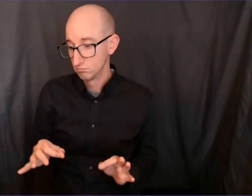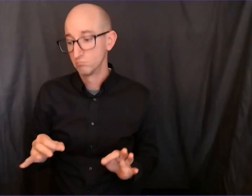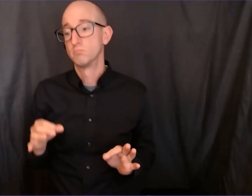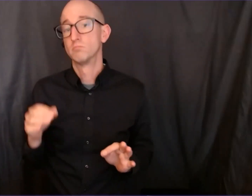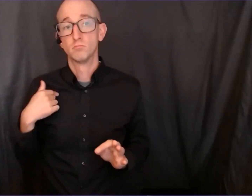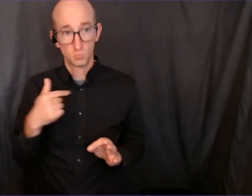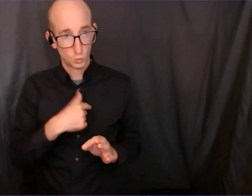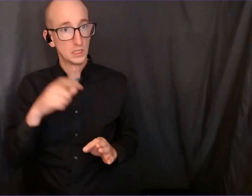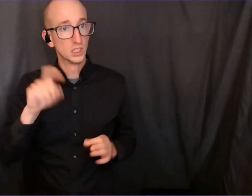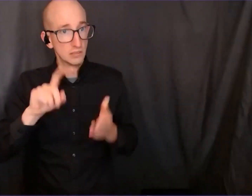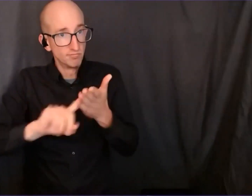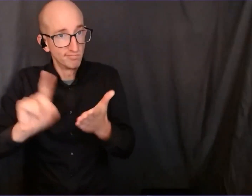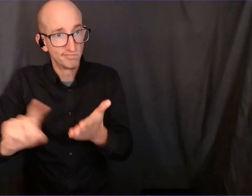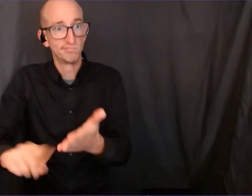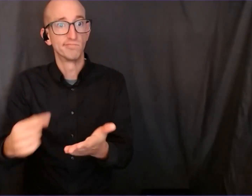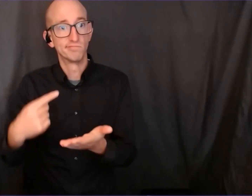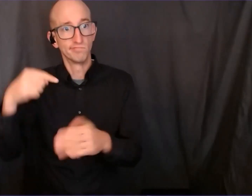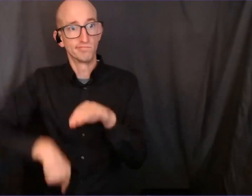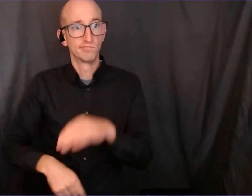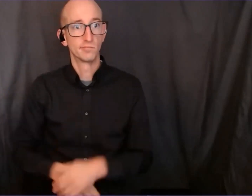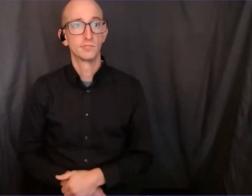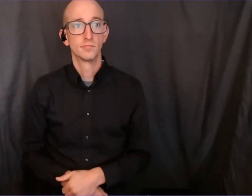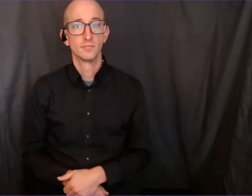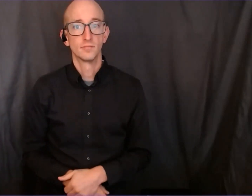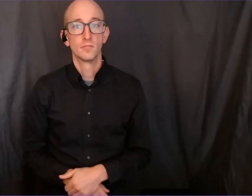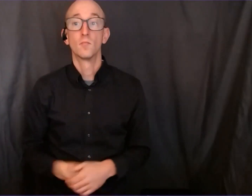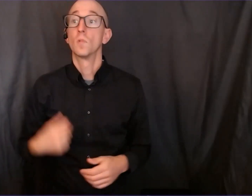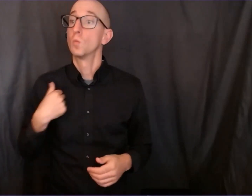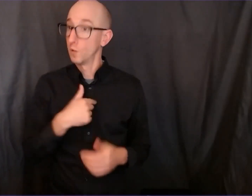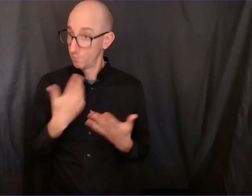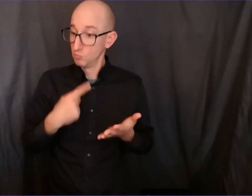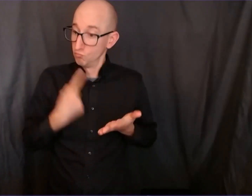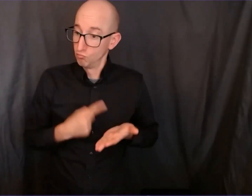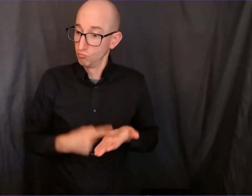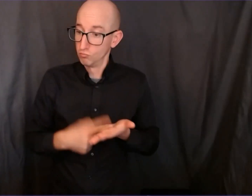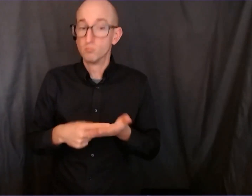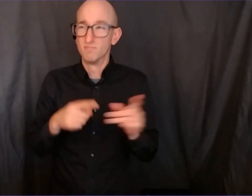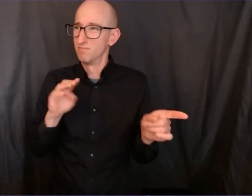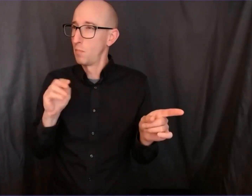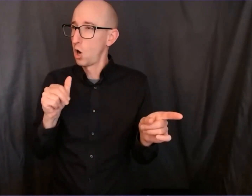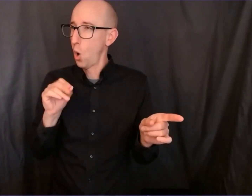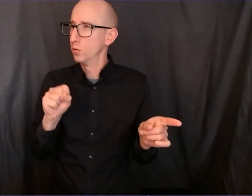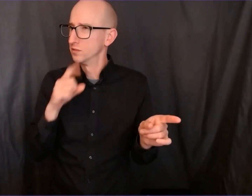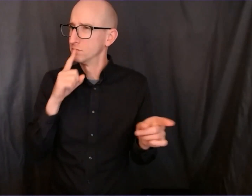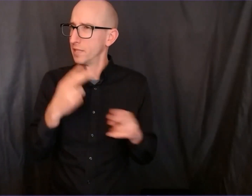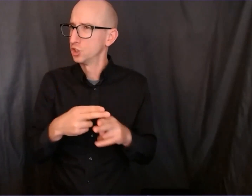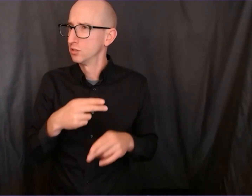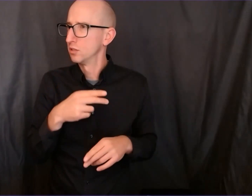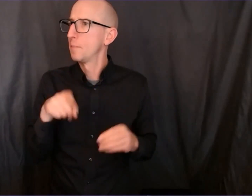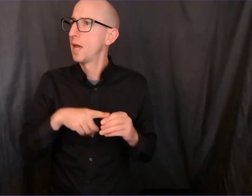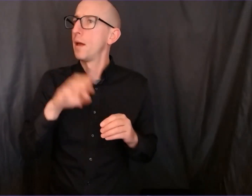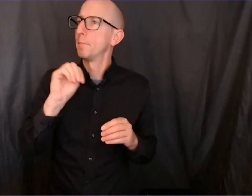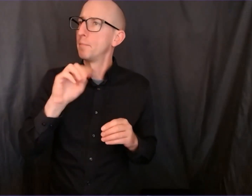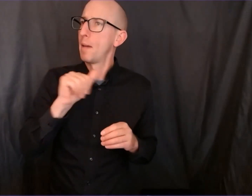explore. We have had some discussions, again, as Marcos has mentioned, regarding mapping and